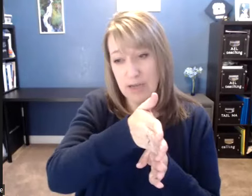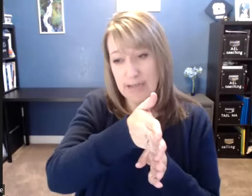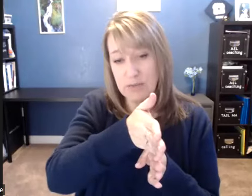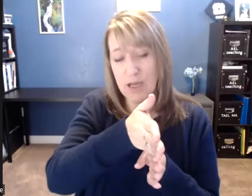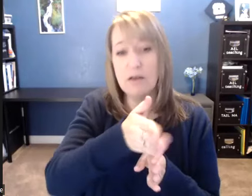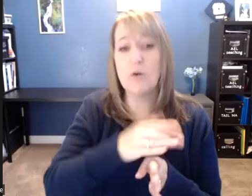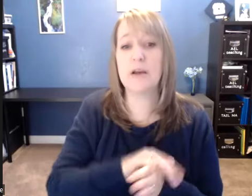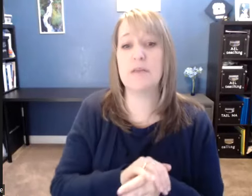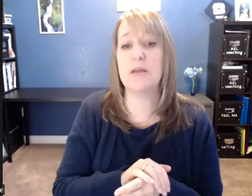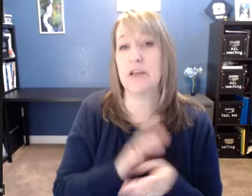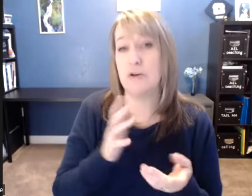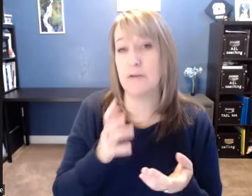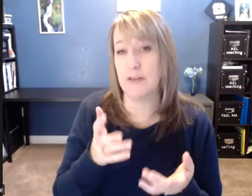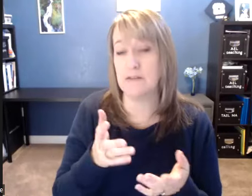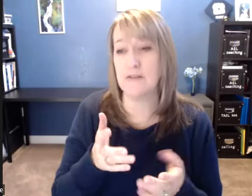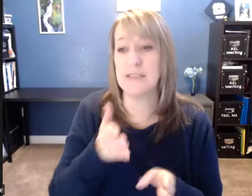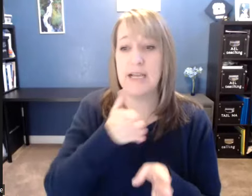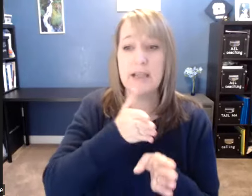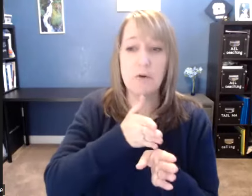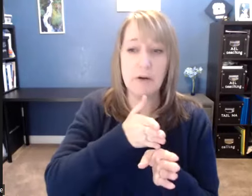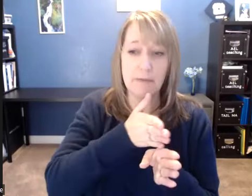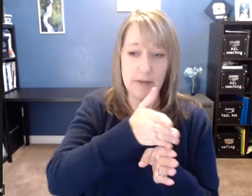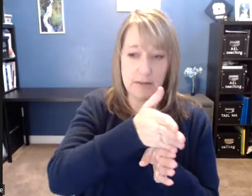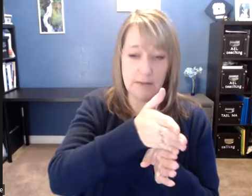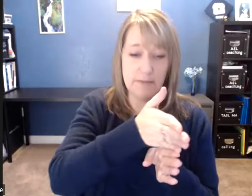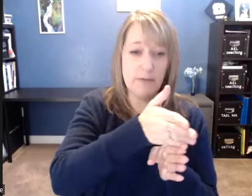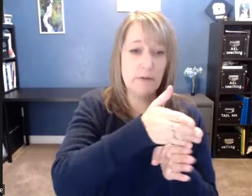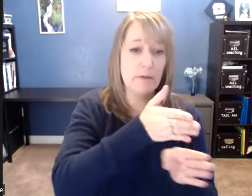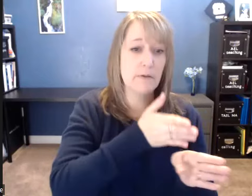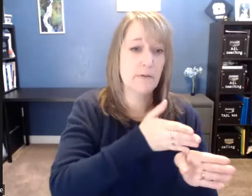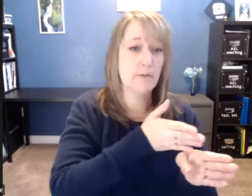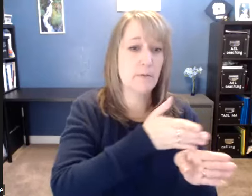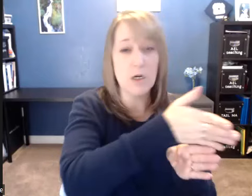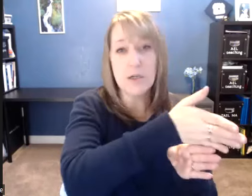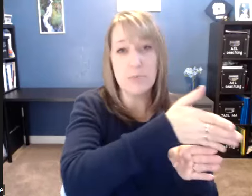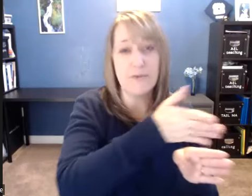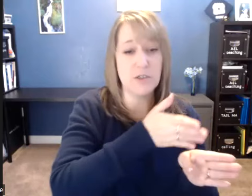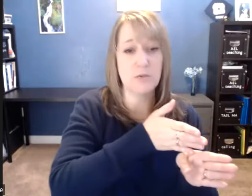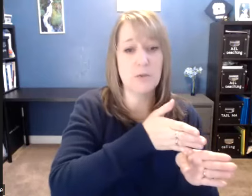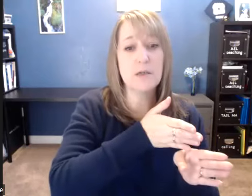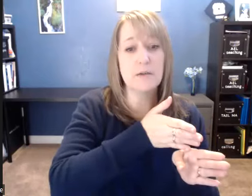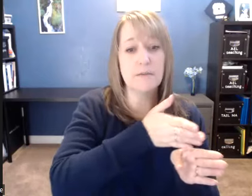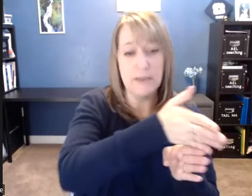as well, or it could be like your field of study or your field of work, your professional work, your field.